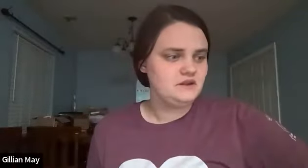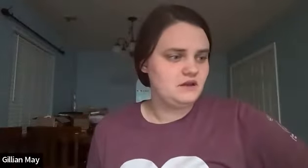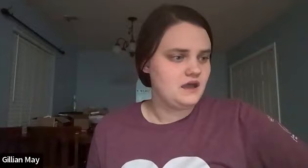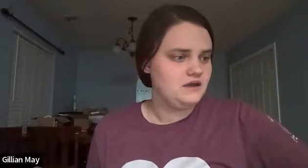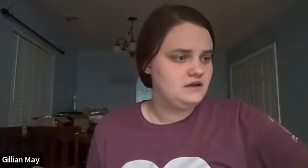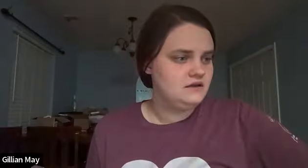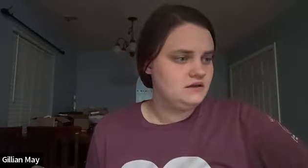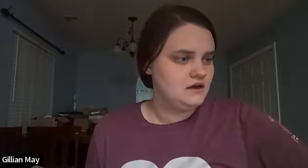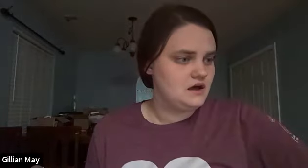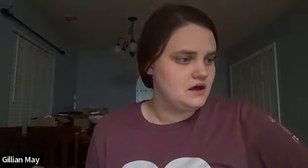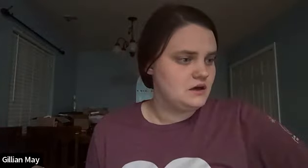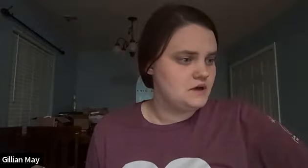Okay.